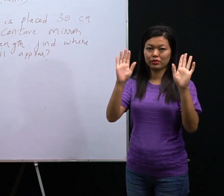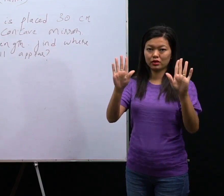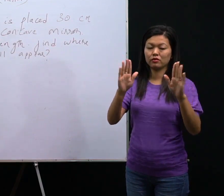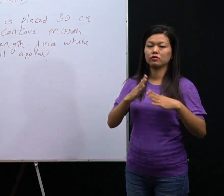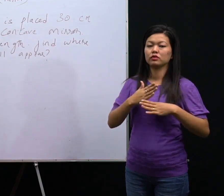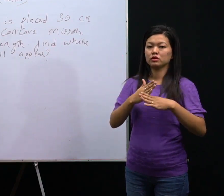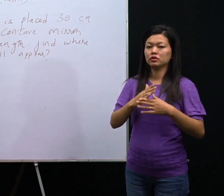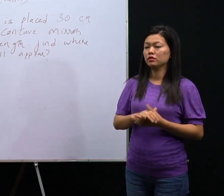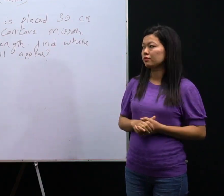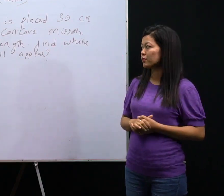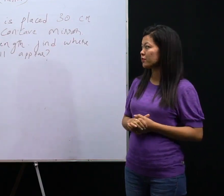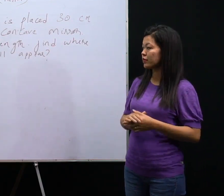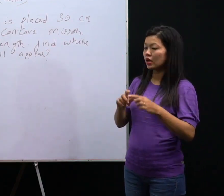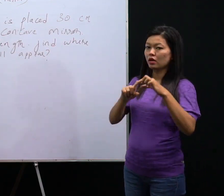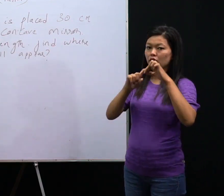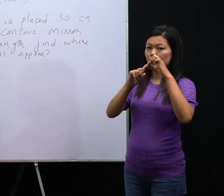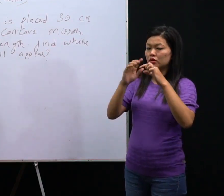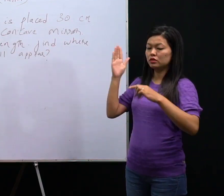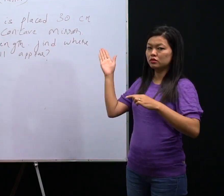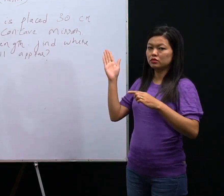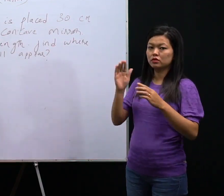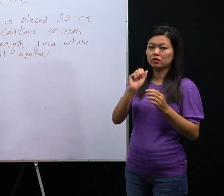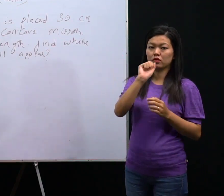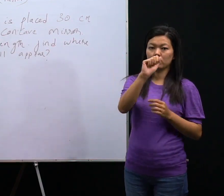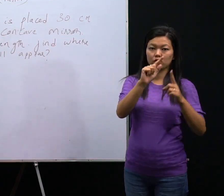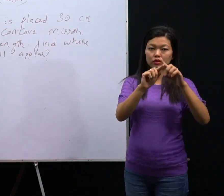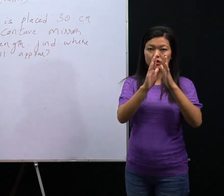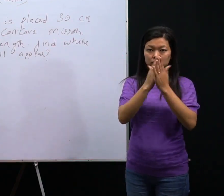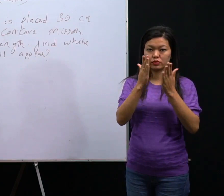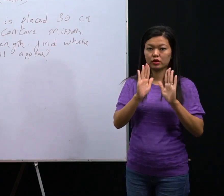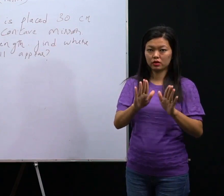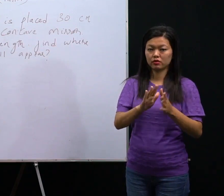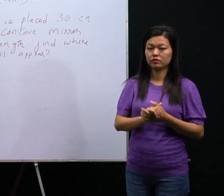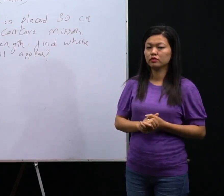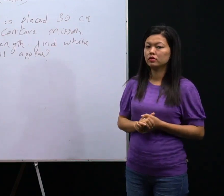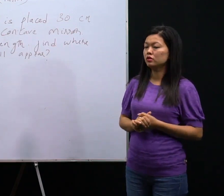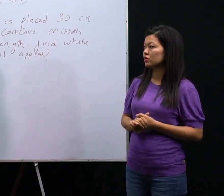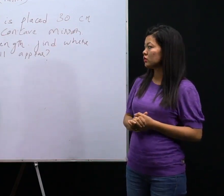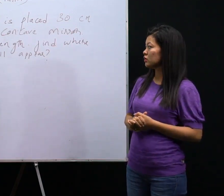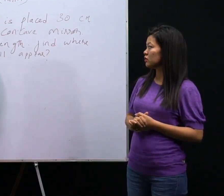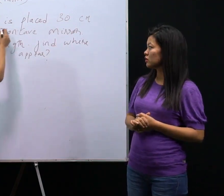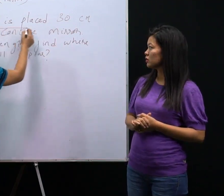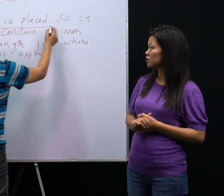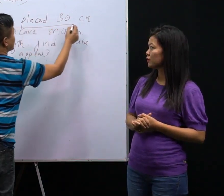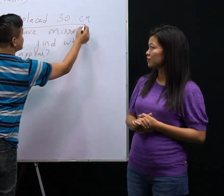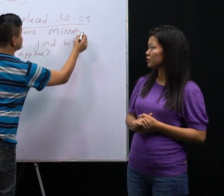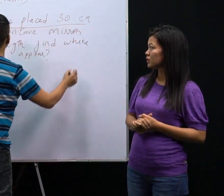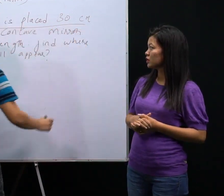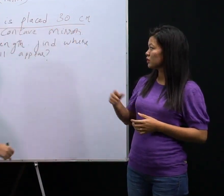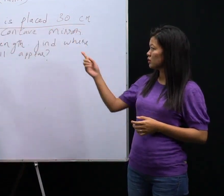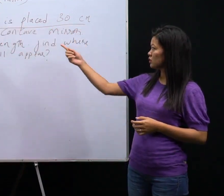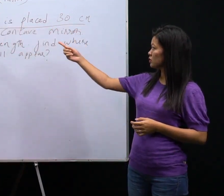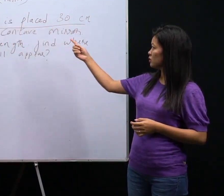question over here, and you'll find this question in your textbook as well. So now here an object, okay? Now an object is